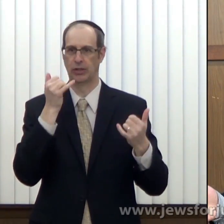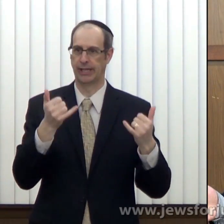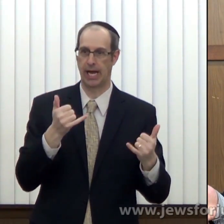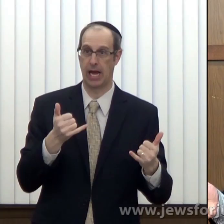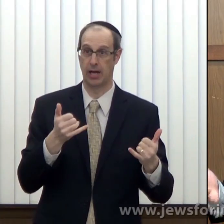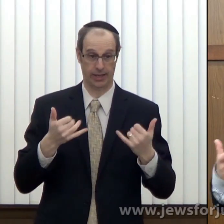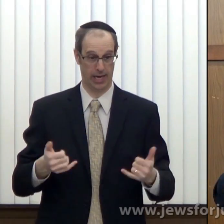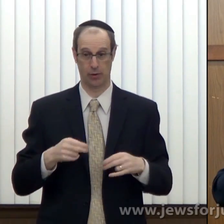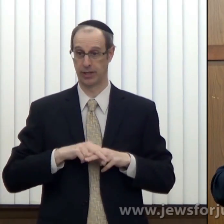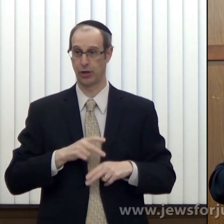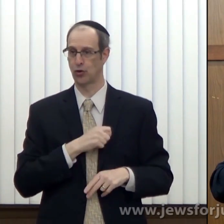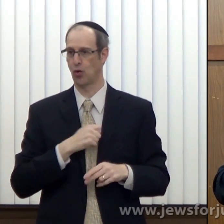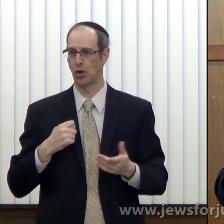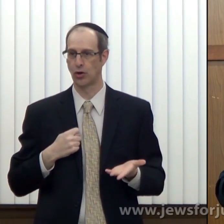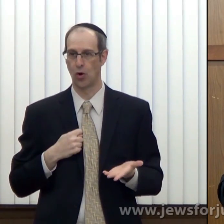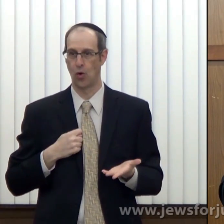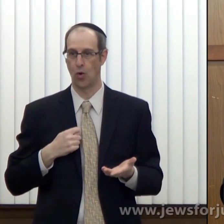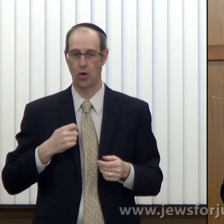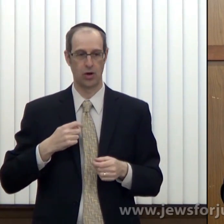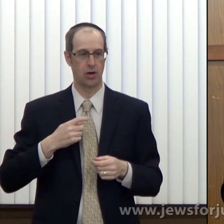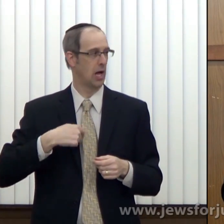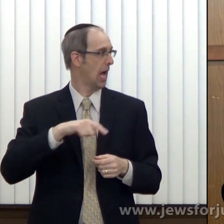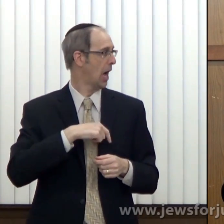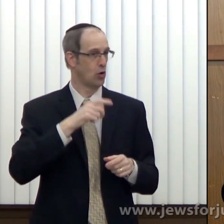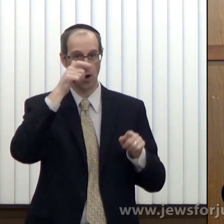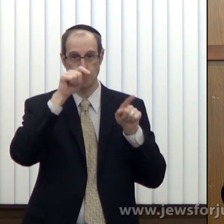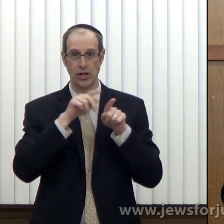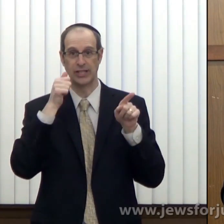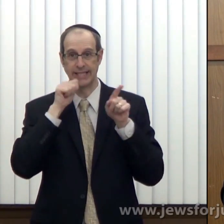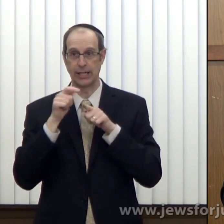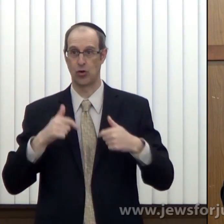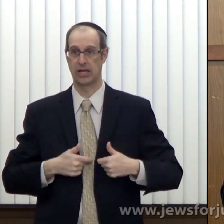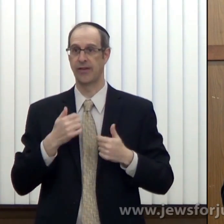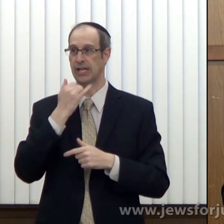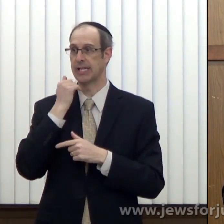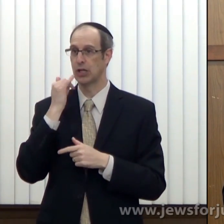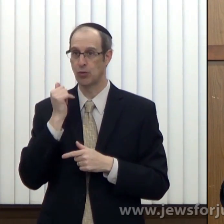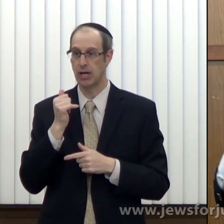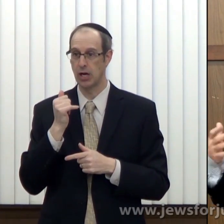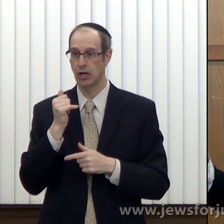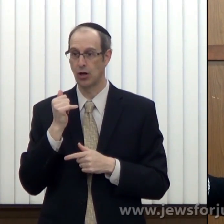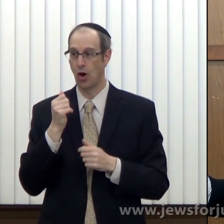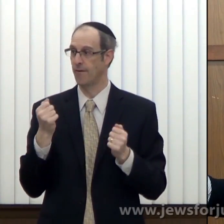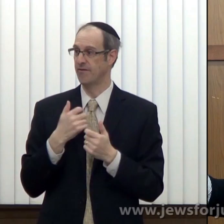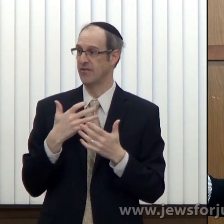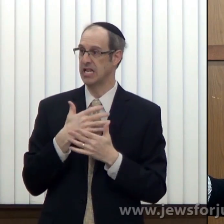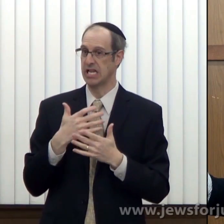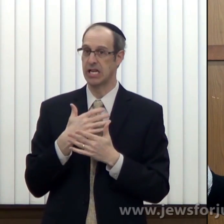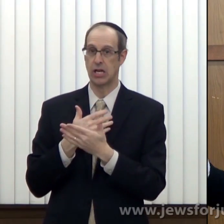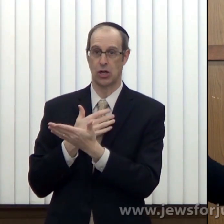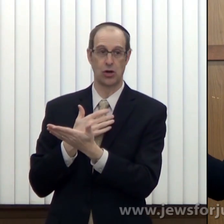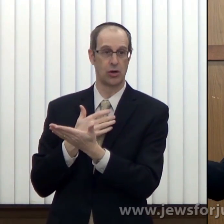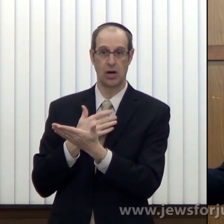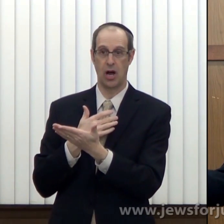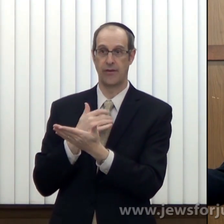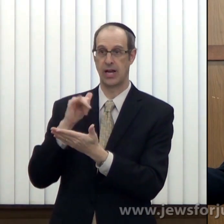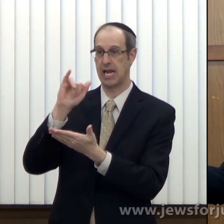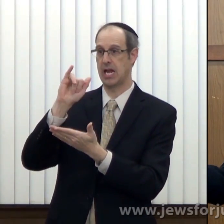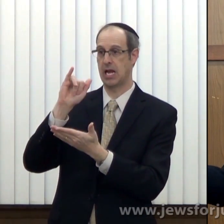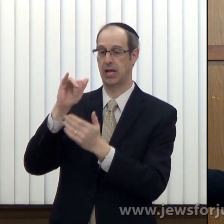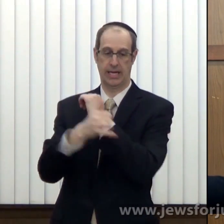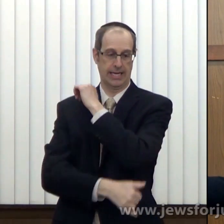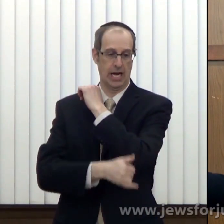in Toronto, our brothers and sisters living in Israel are in fear of the